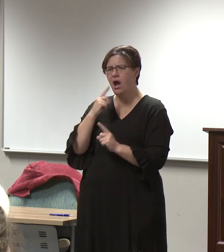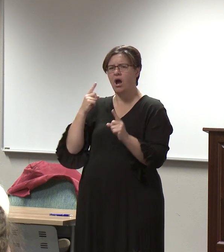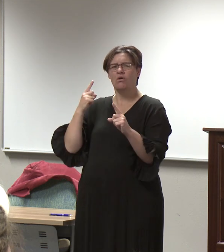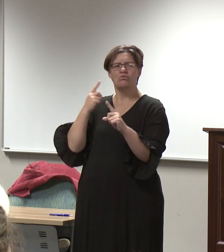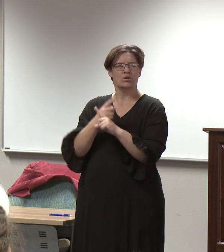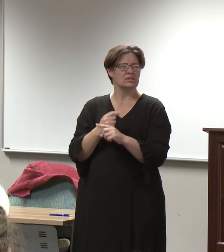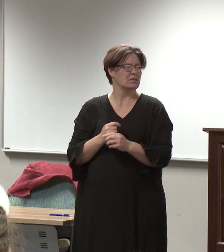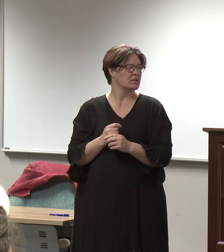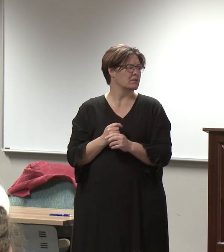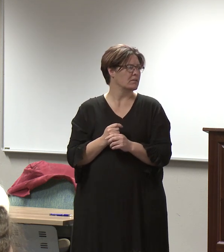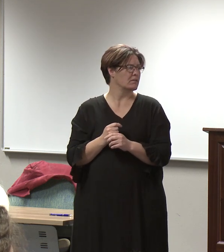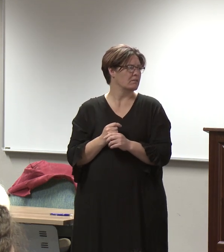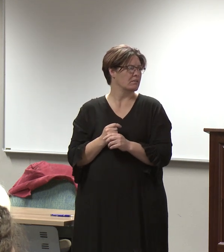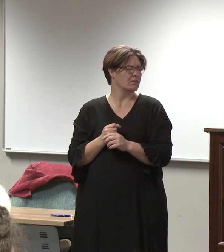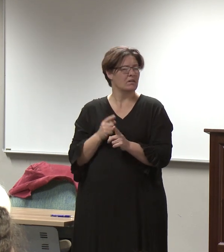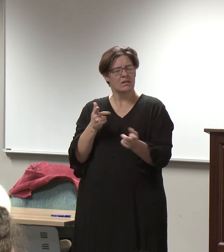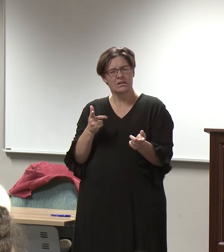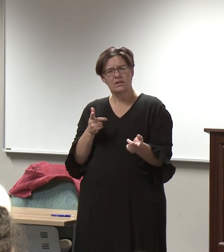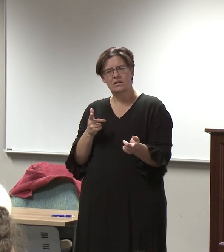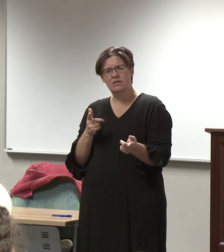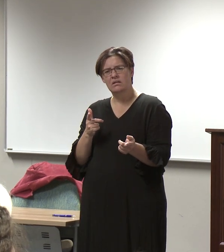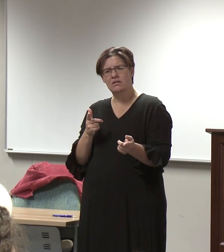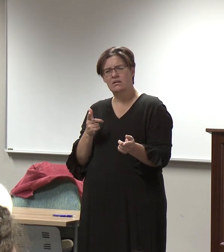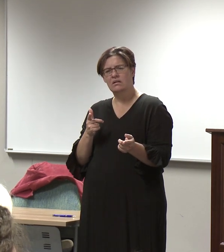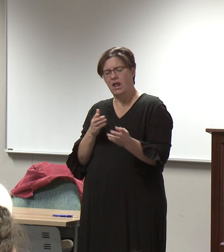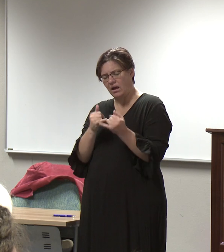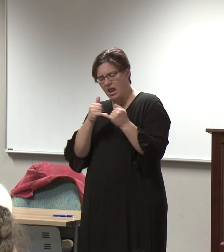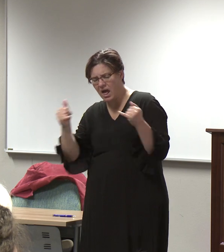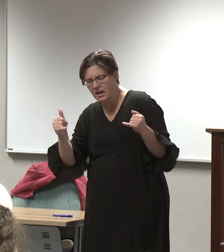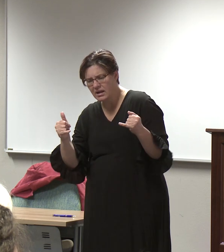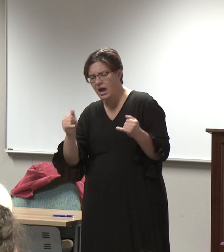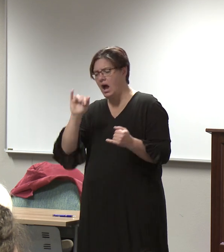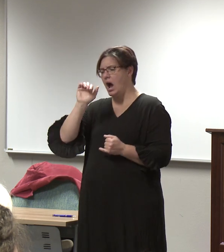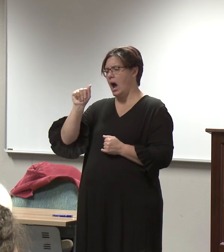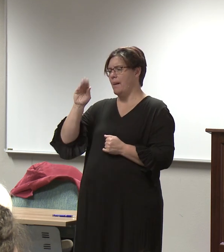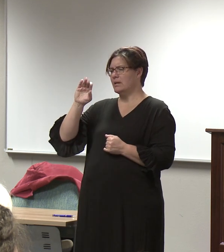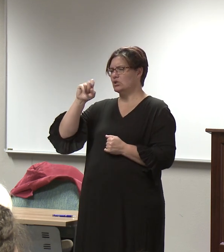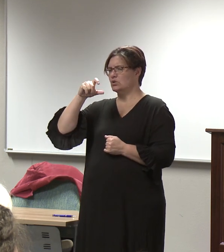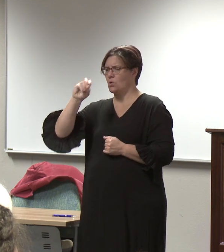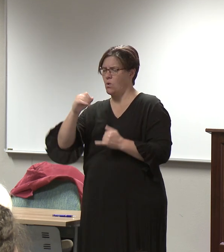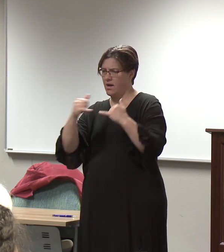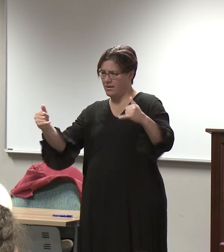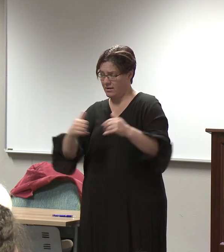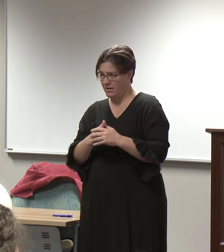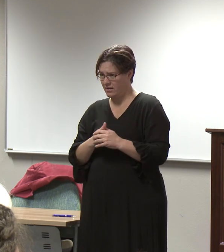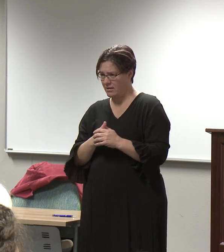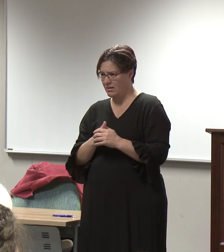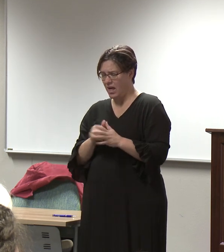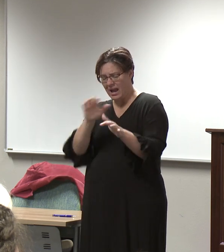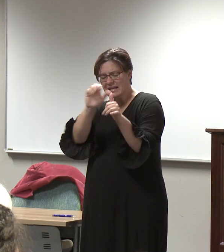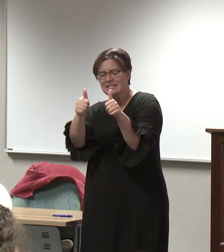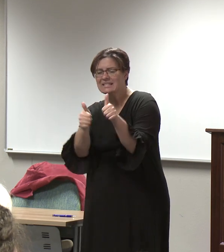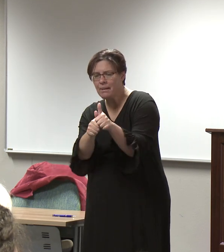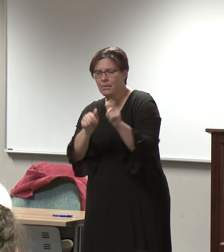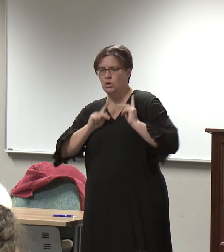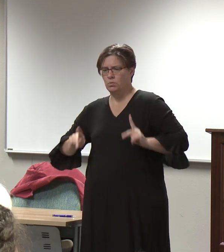this fracture, actually, by this abyssal line. It's an abyssal line that divides humanity from